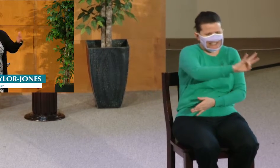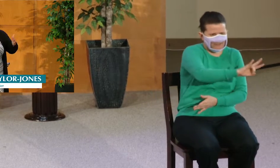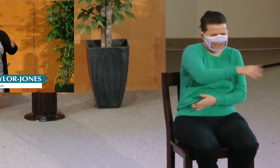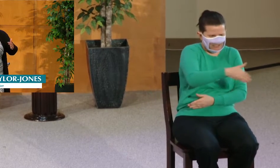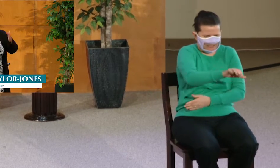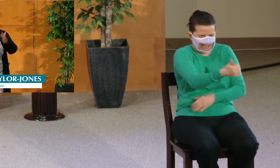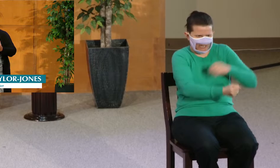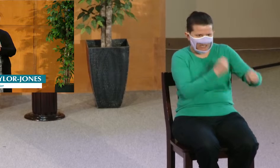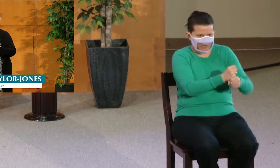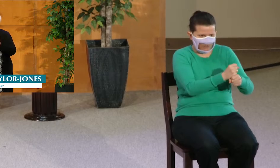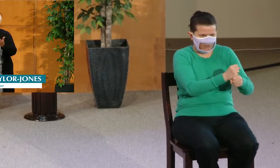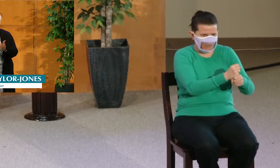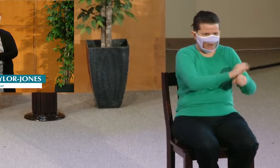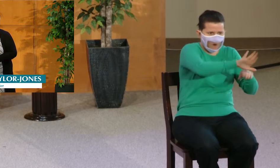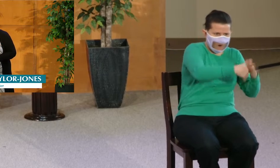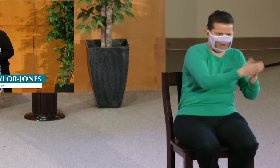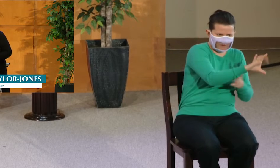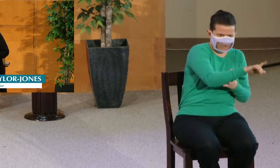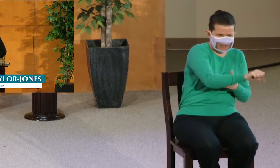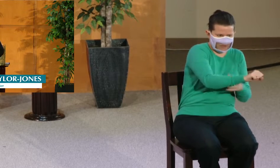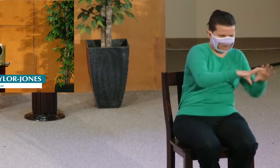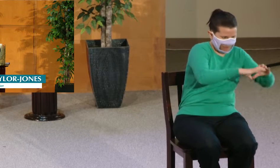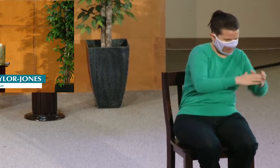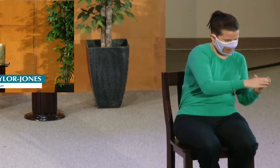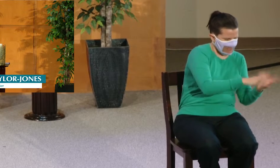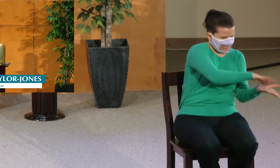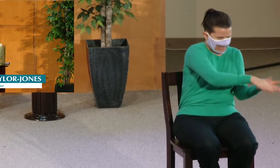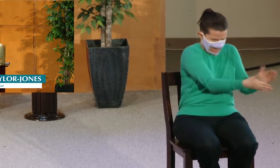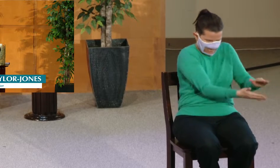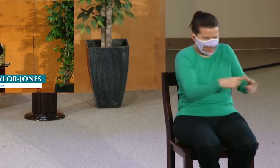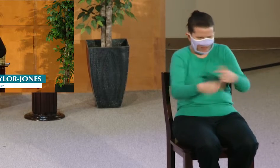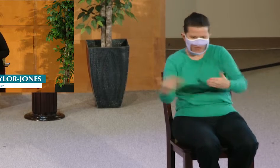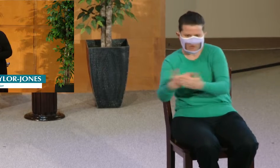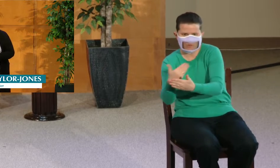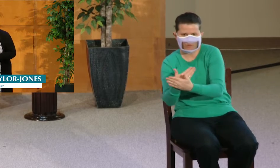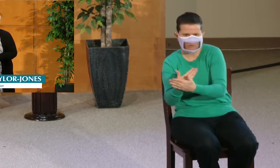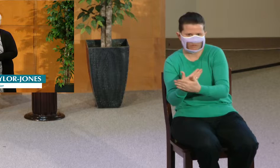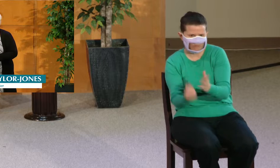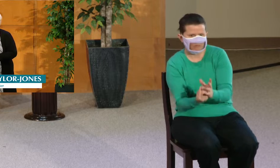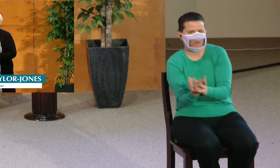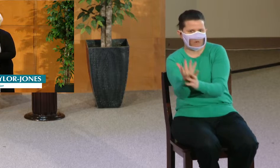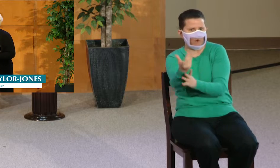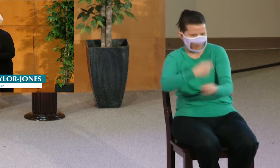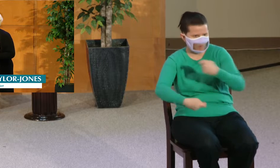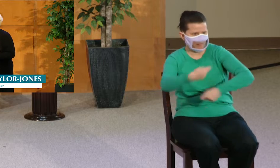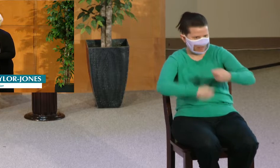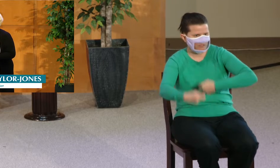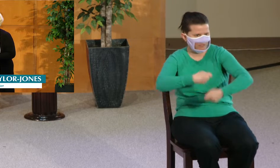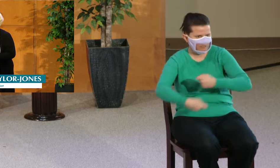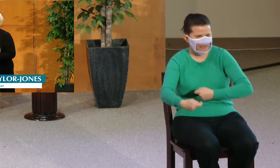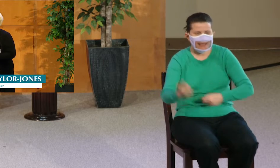of our cells die off and are replaced by brand new cells. And this happens without us doing